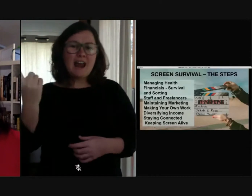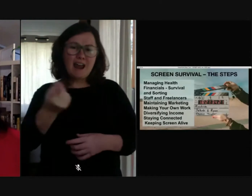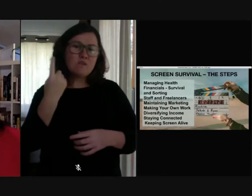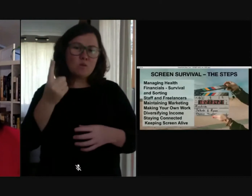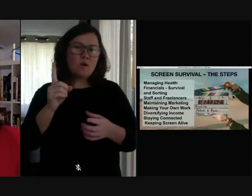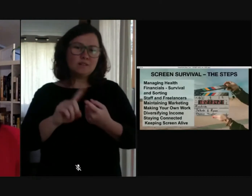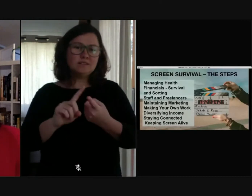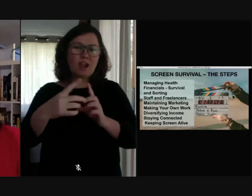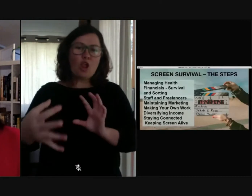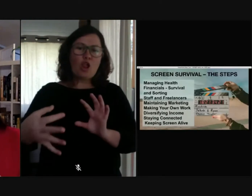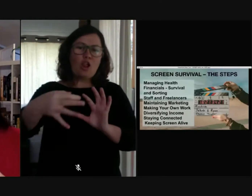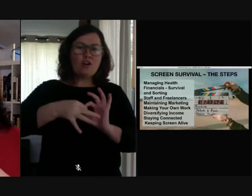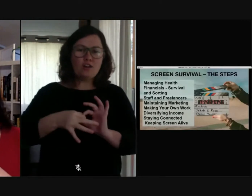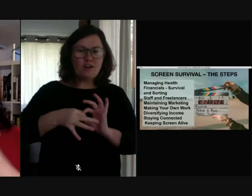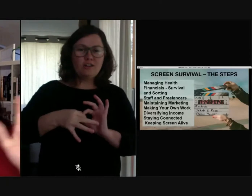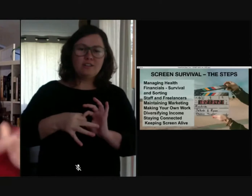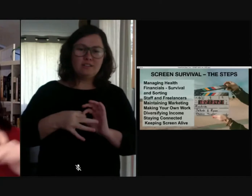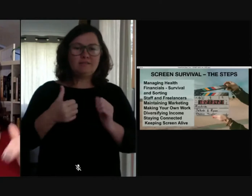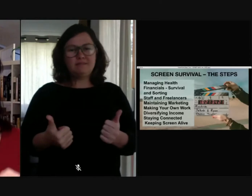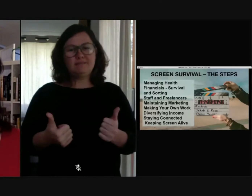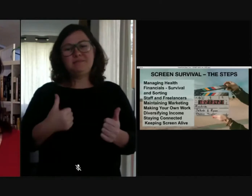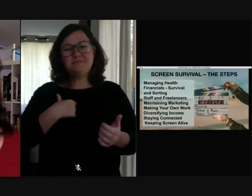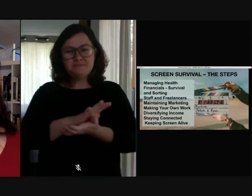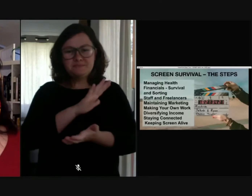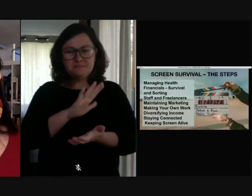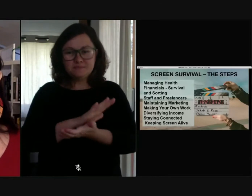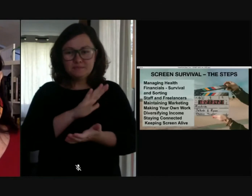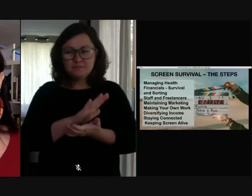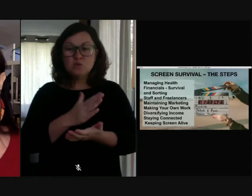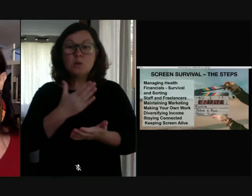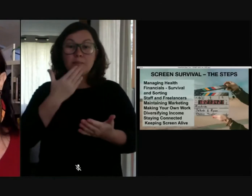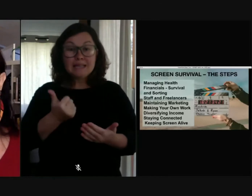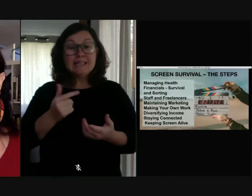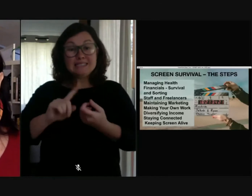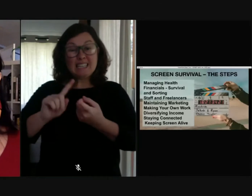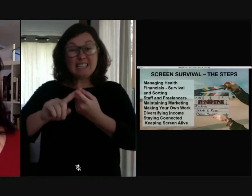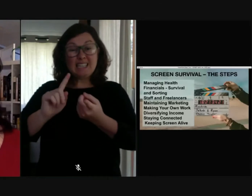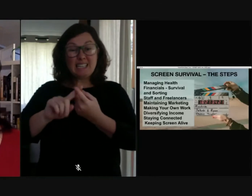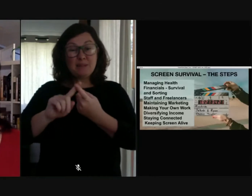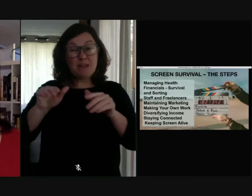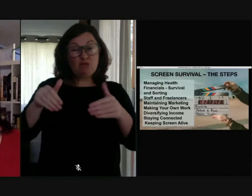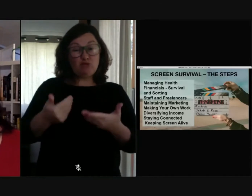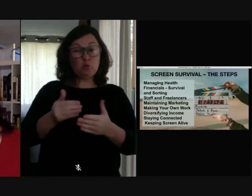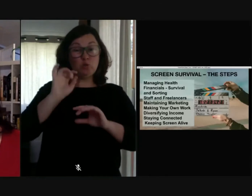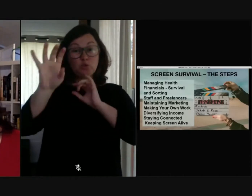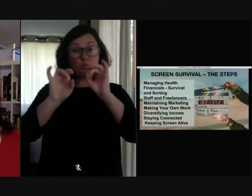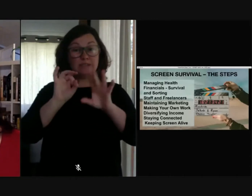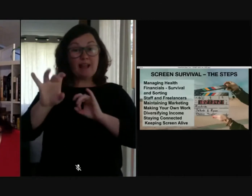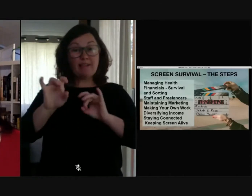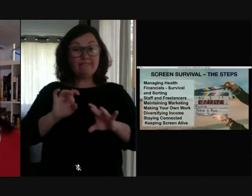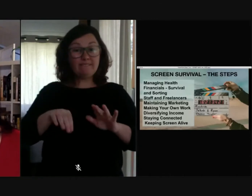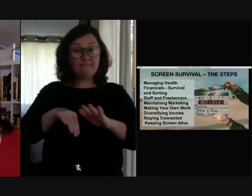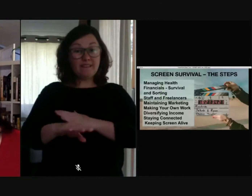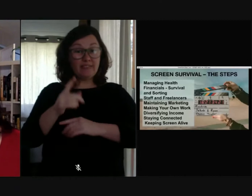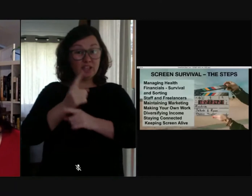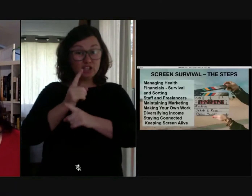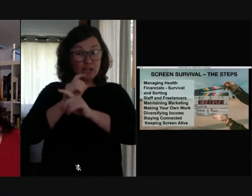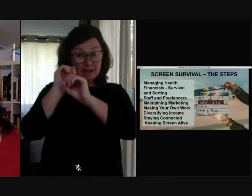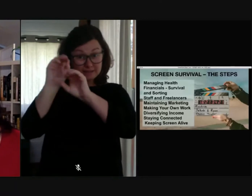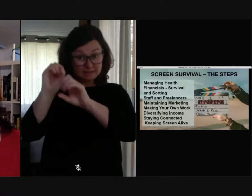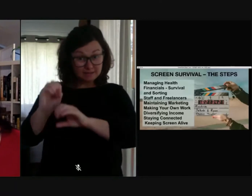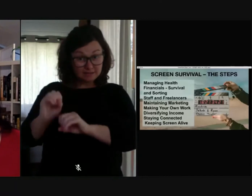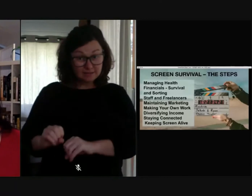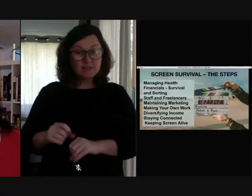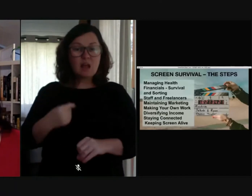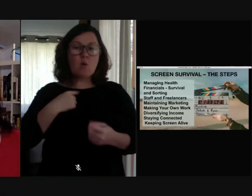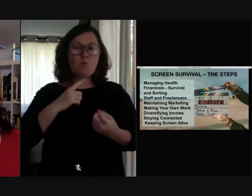pleased. All right, great. Please keep introducing yourselves in the chat. I am going to continue on with my presentation.